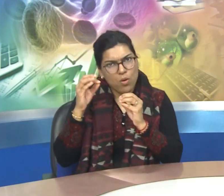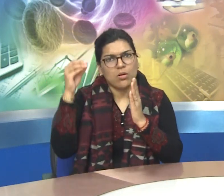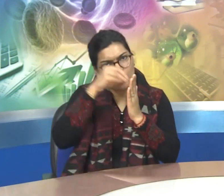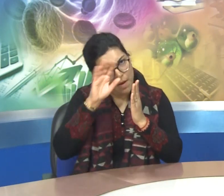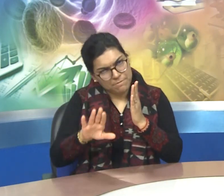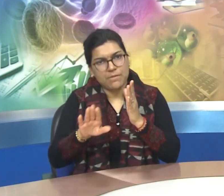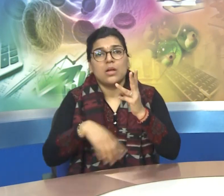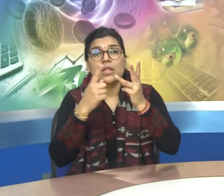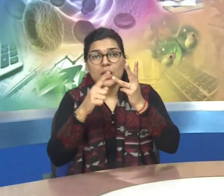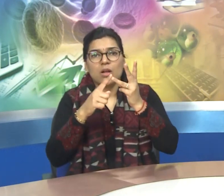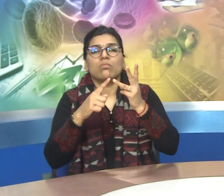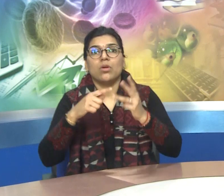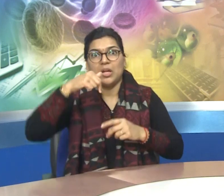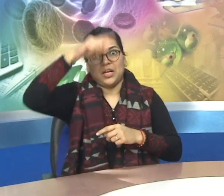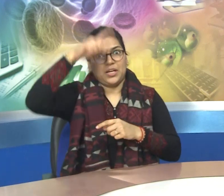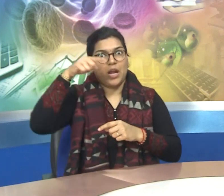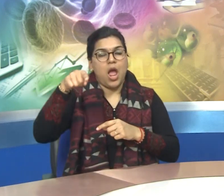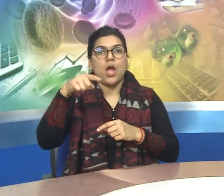Sources. It is national. The third one is